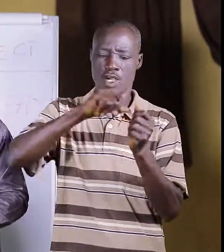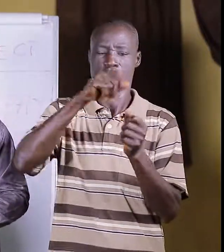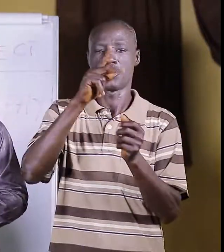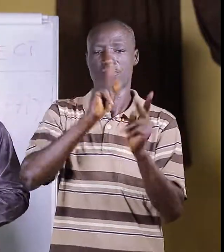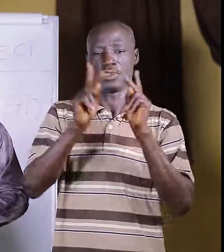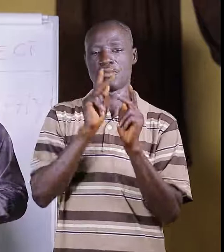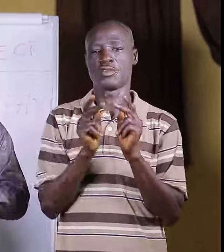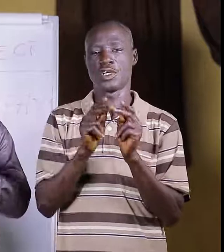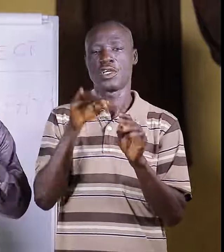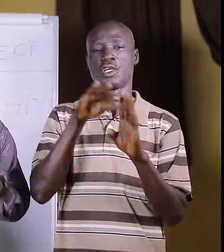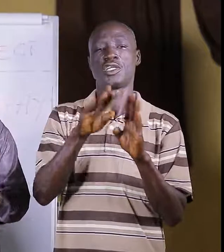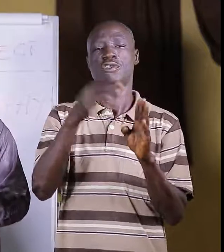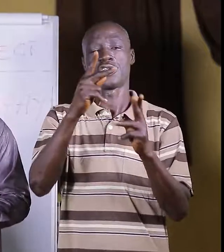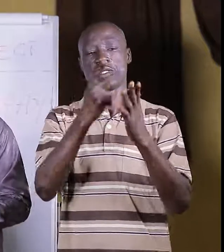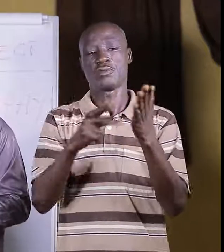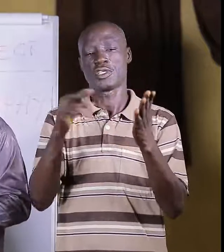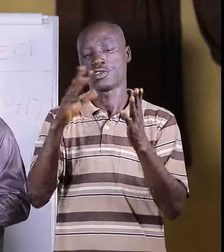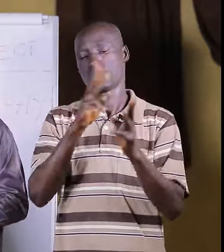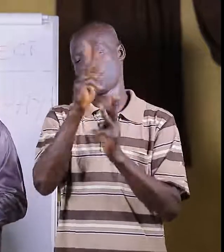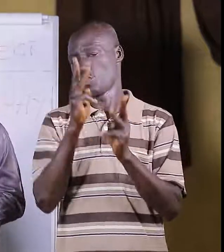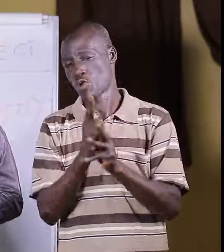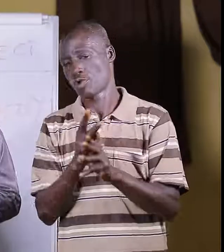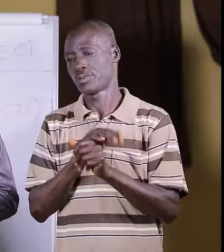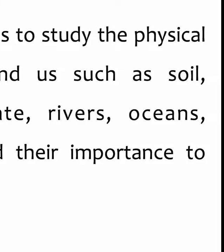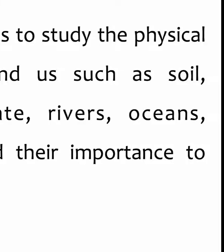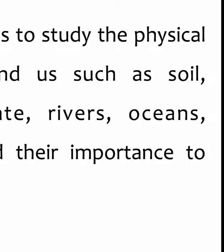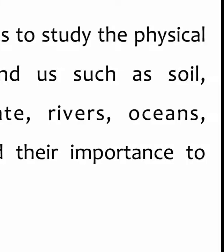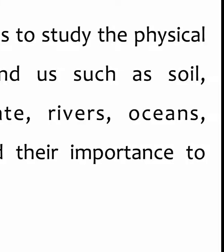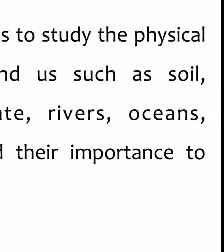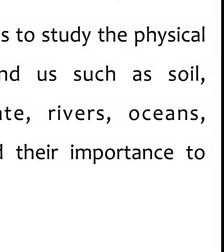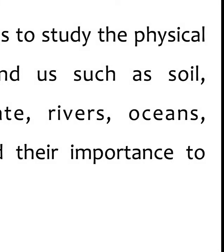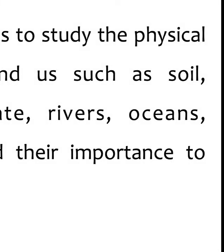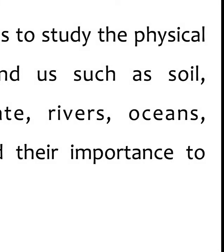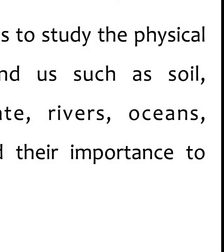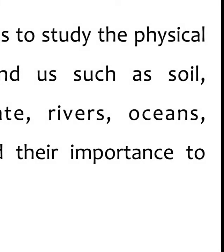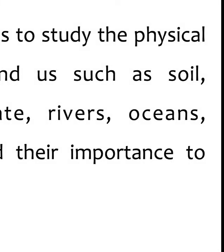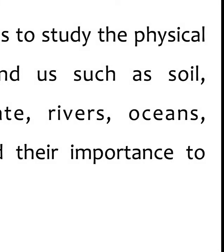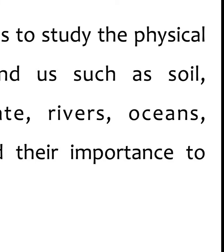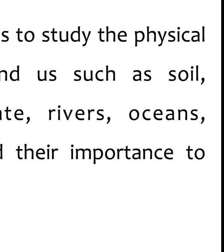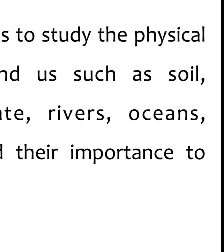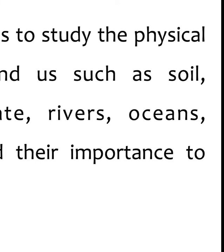about people in other parts of the world. Number 2,